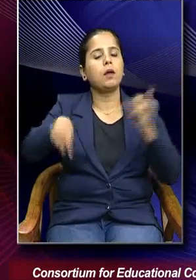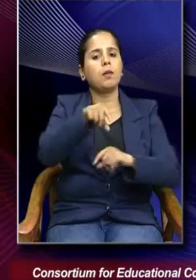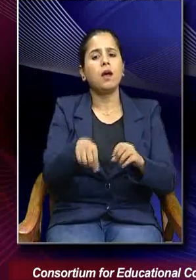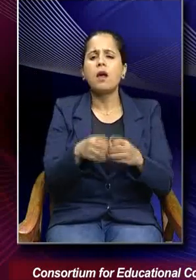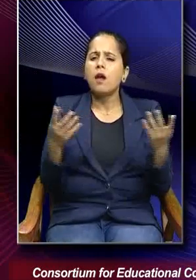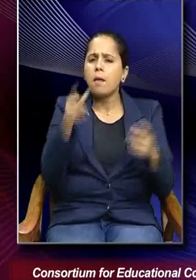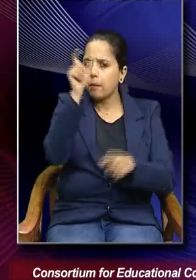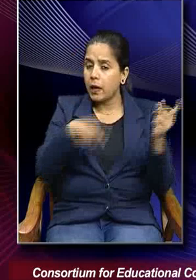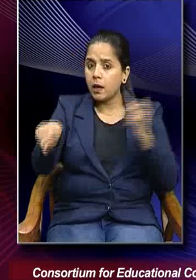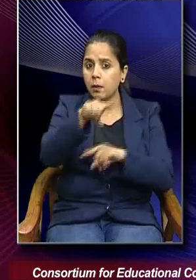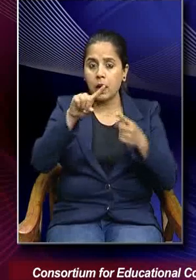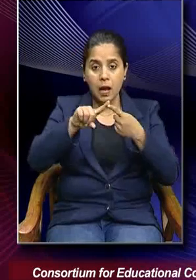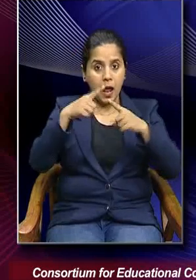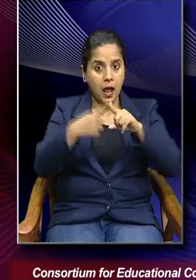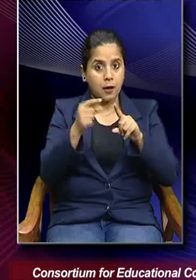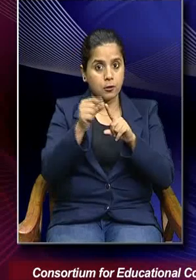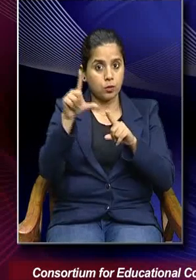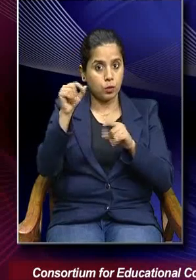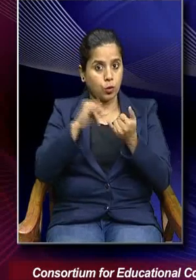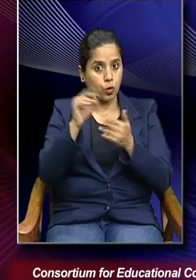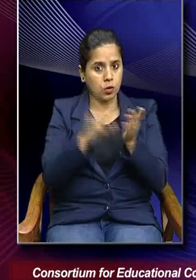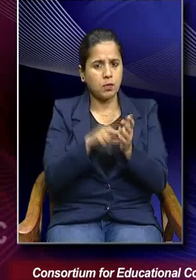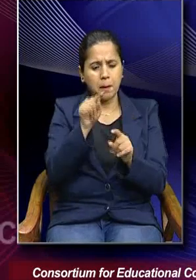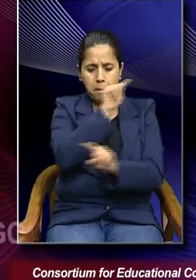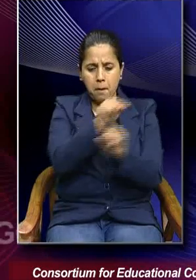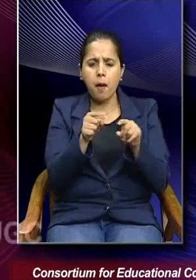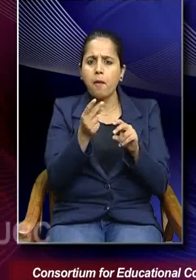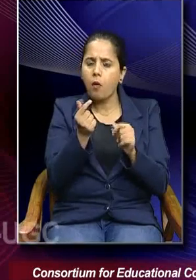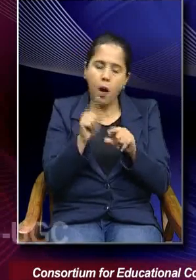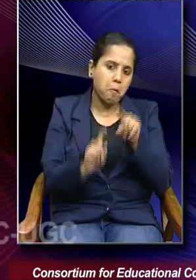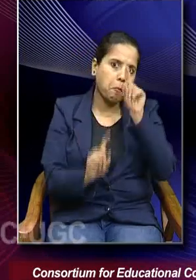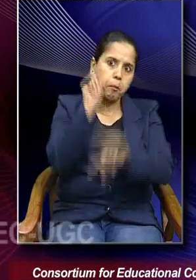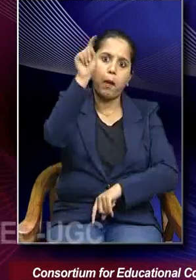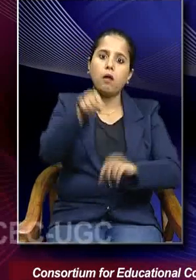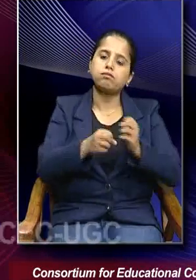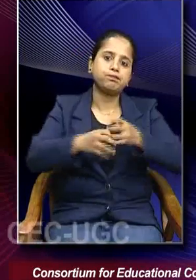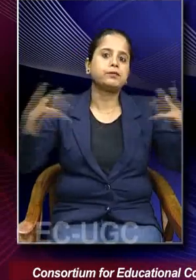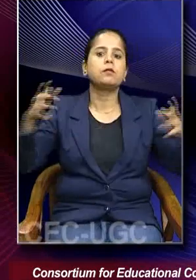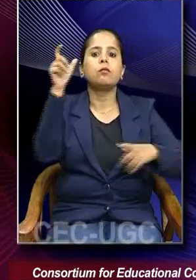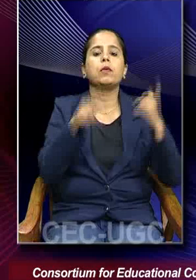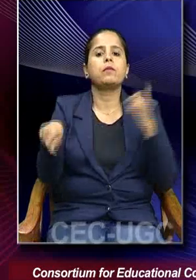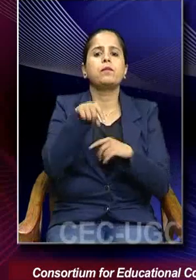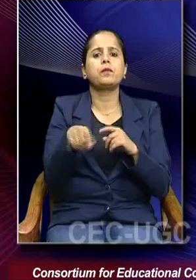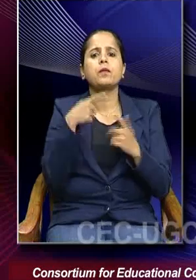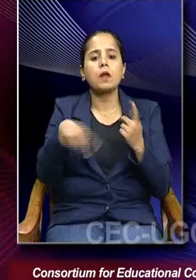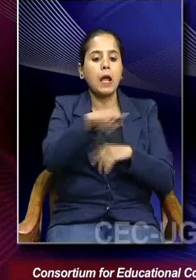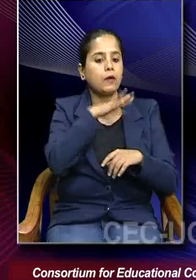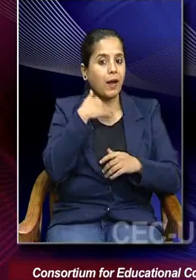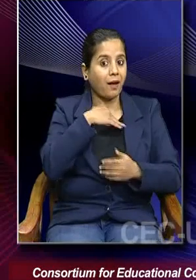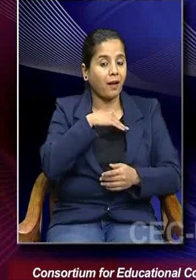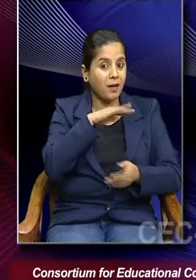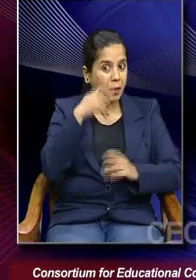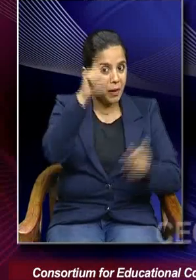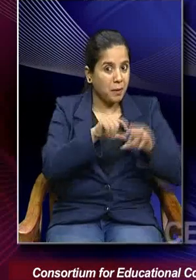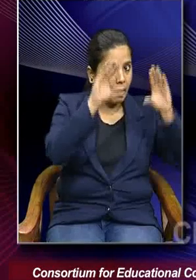condition in which there is a high increase rate of population due to decline in death rate with